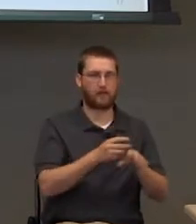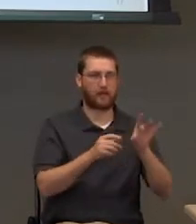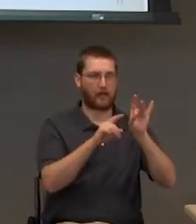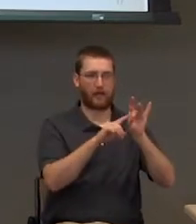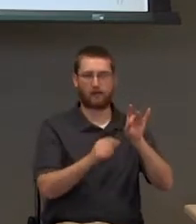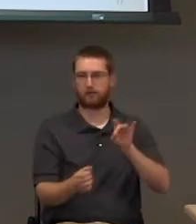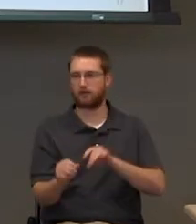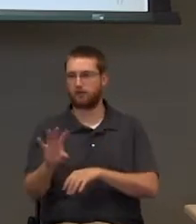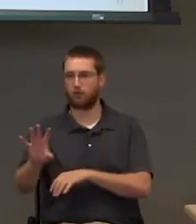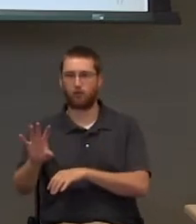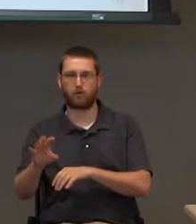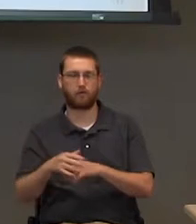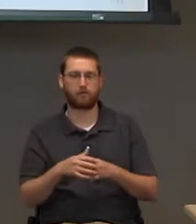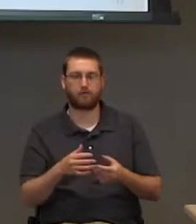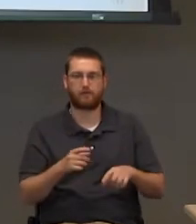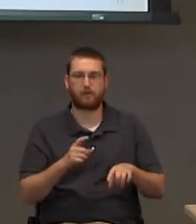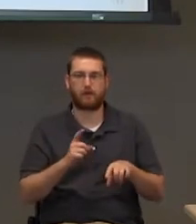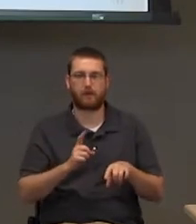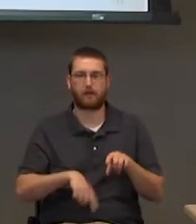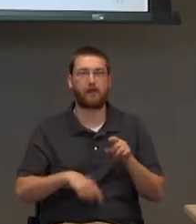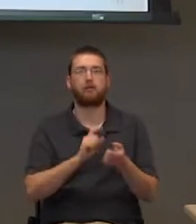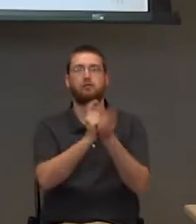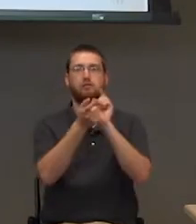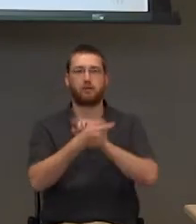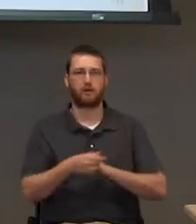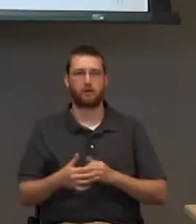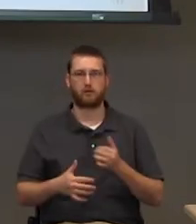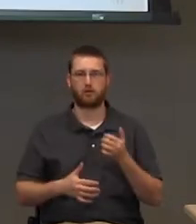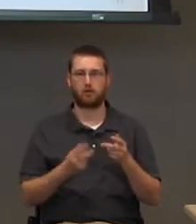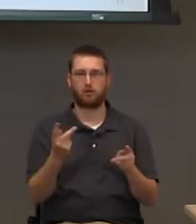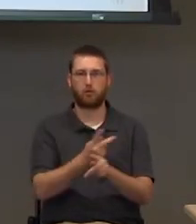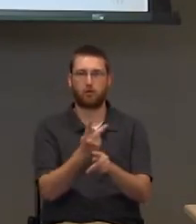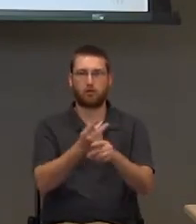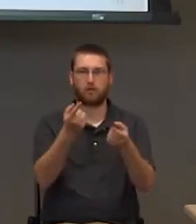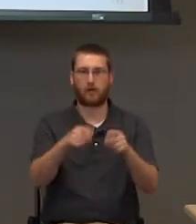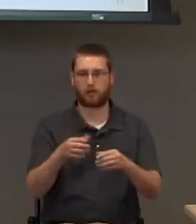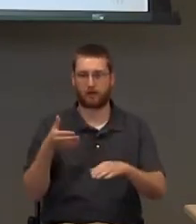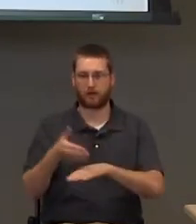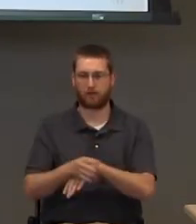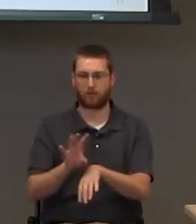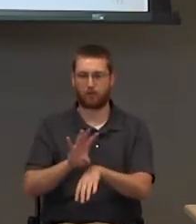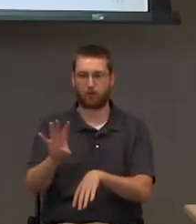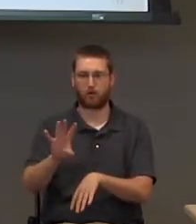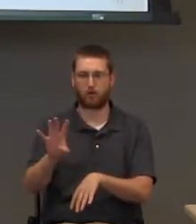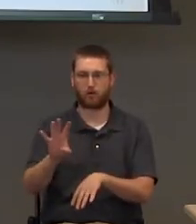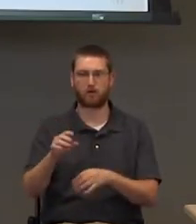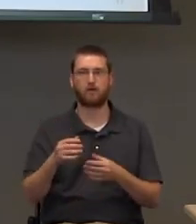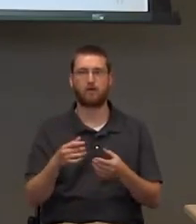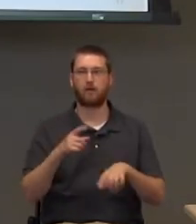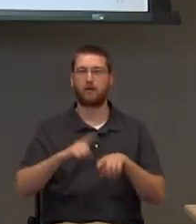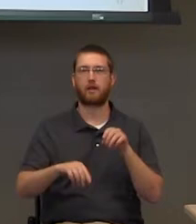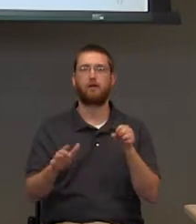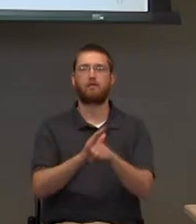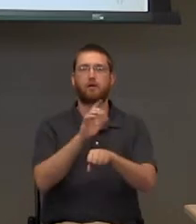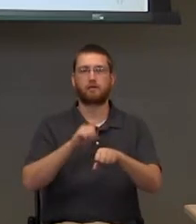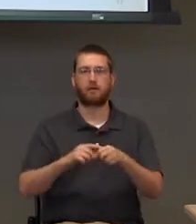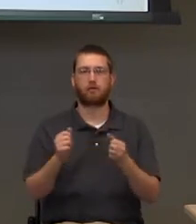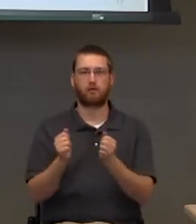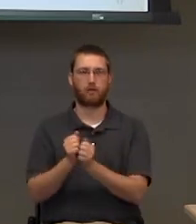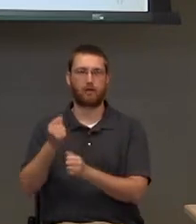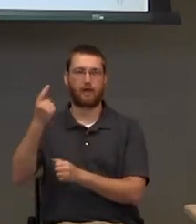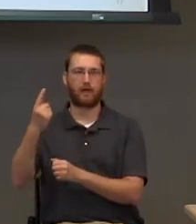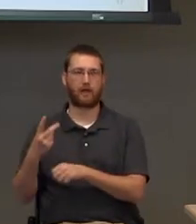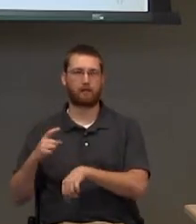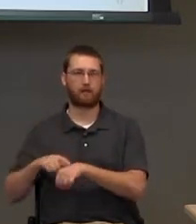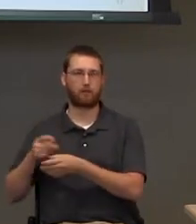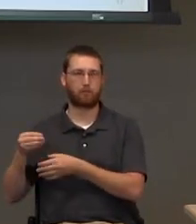of the job. That's usually when the worst things, if you ever have kids, you know, that's usually when the worst things happen anyway. So you can't do a full-time job on half-time. It just